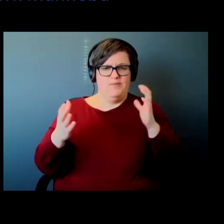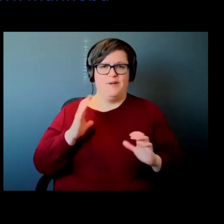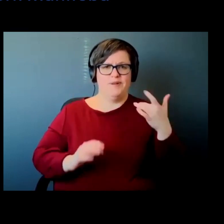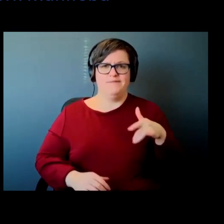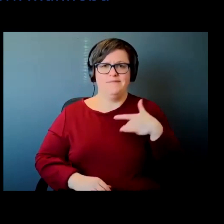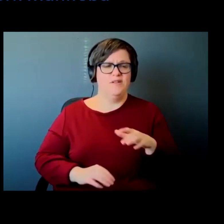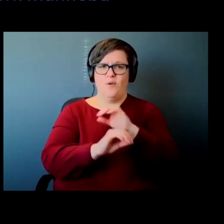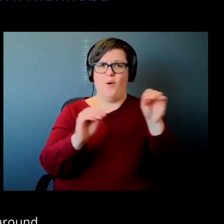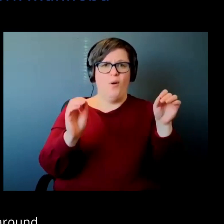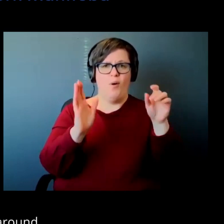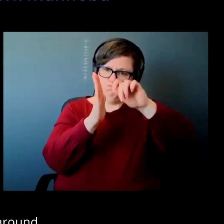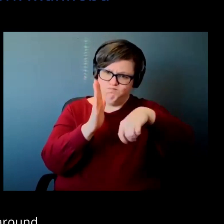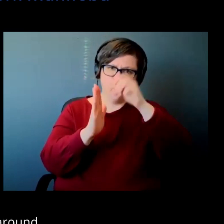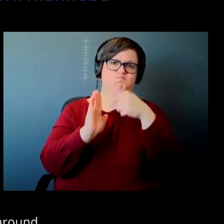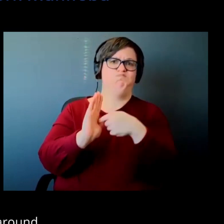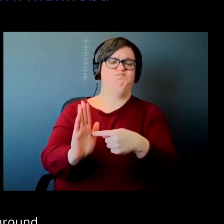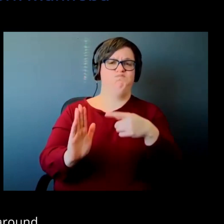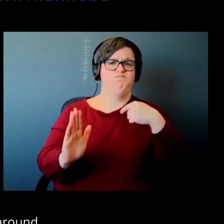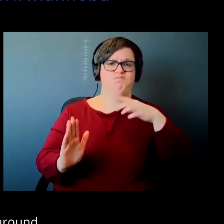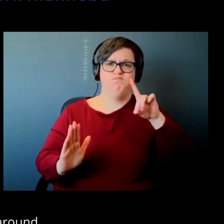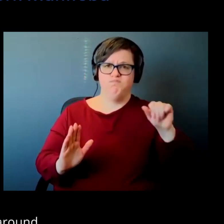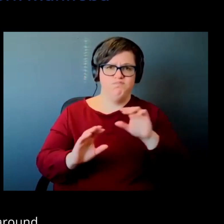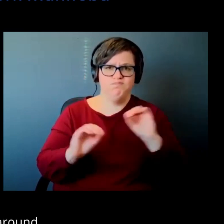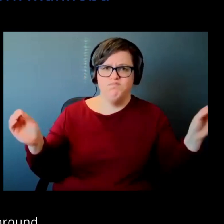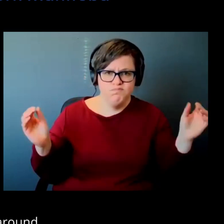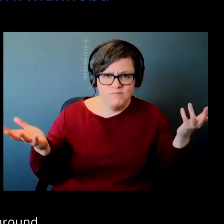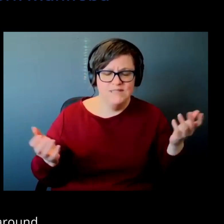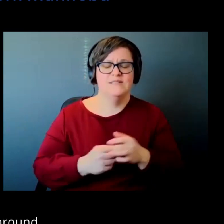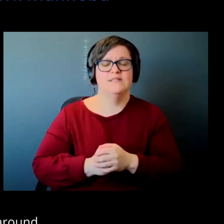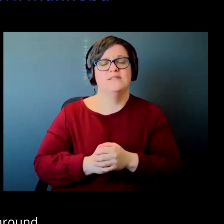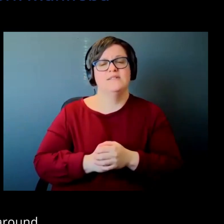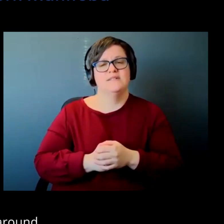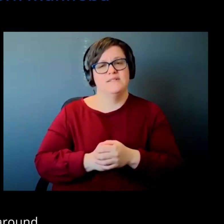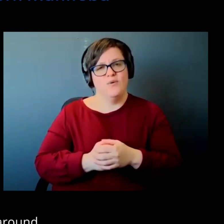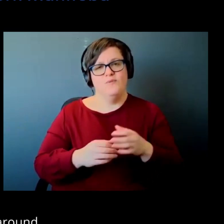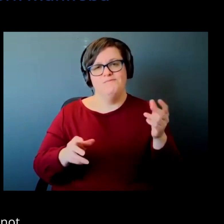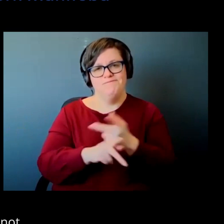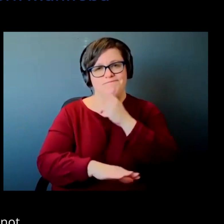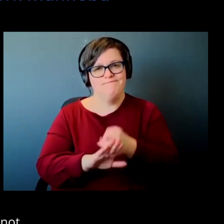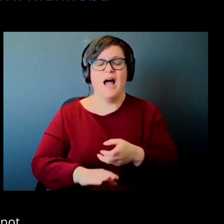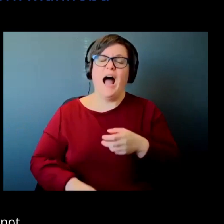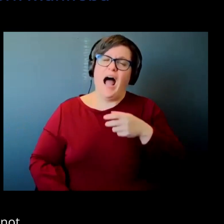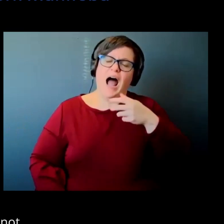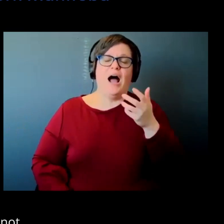it's so busy. Another person around would be great, like, you know, for safety, even if you're not hanging out in the day,